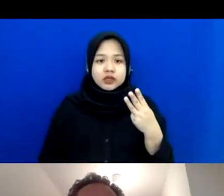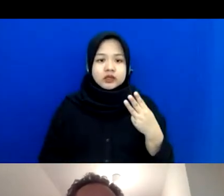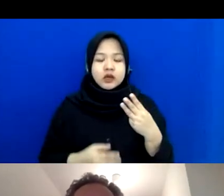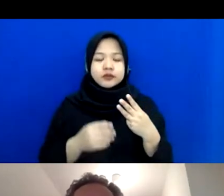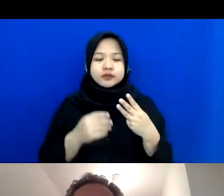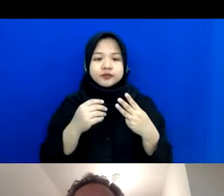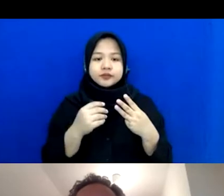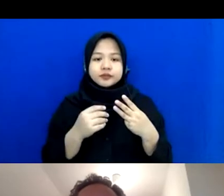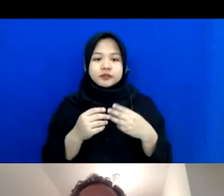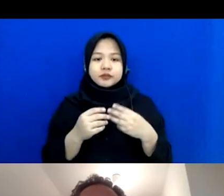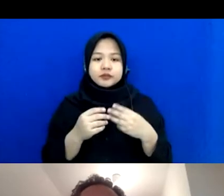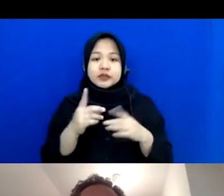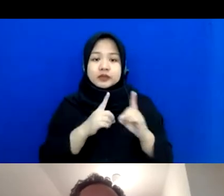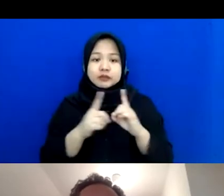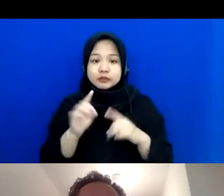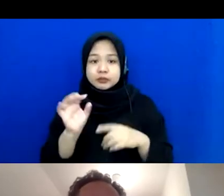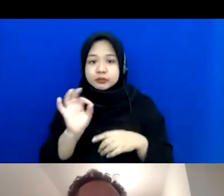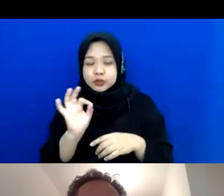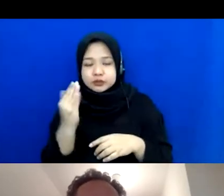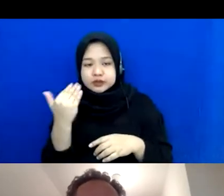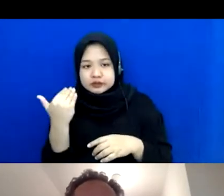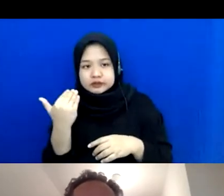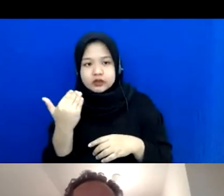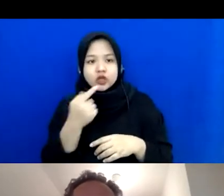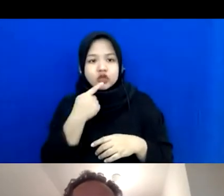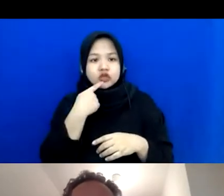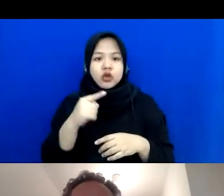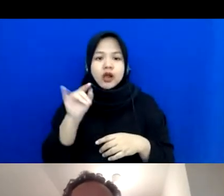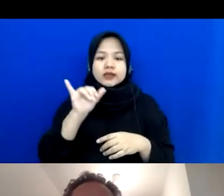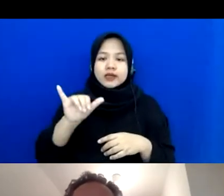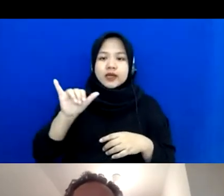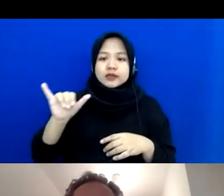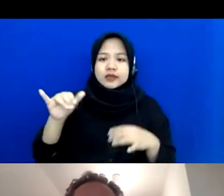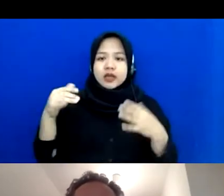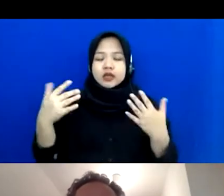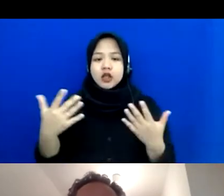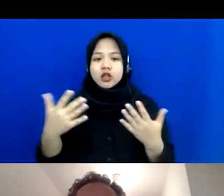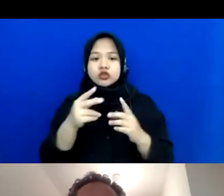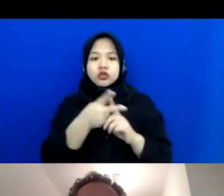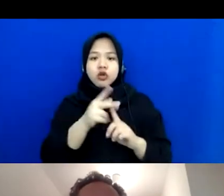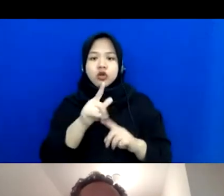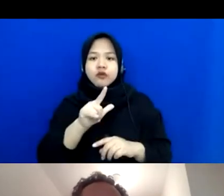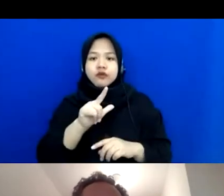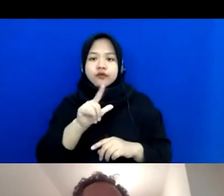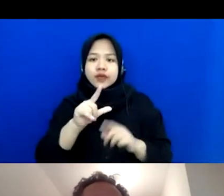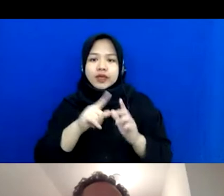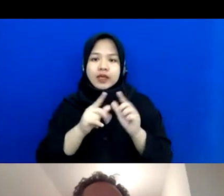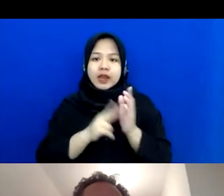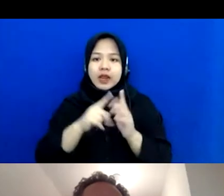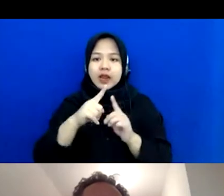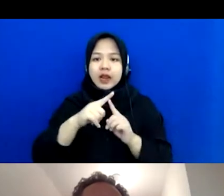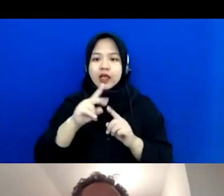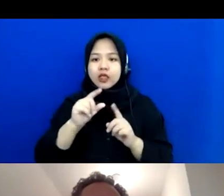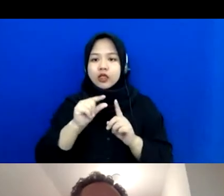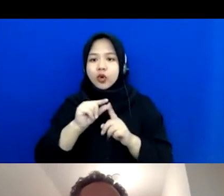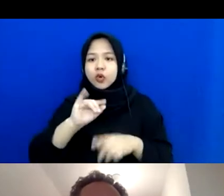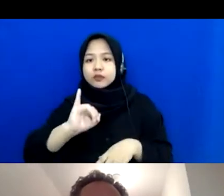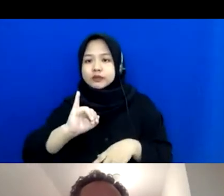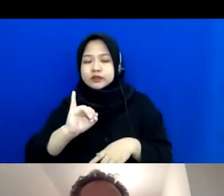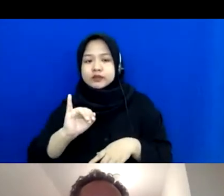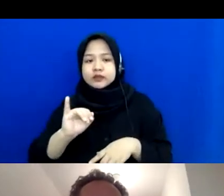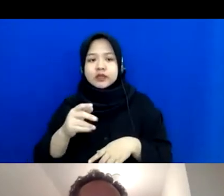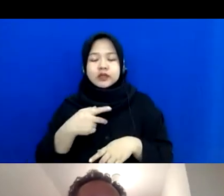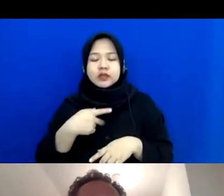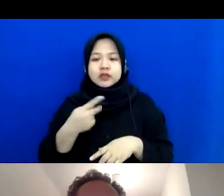discuss enough usually, foundations and philanthropists. we found that from an analysis